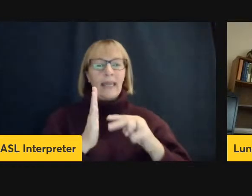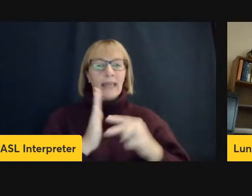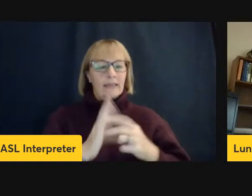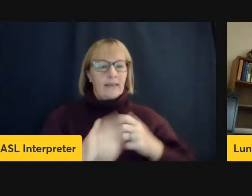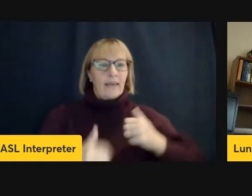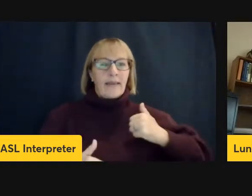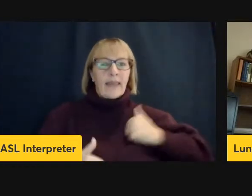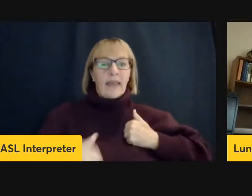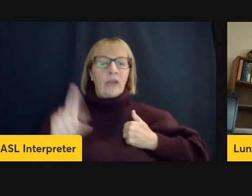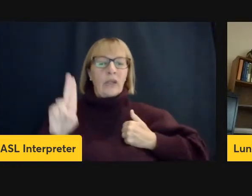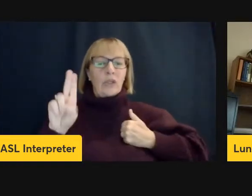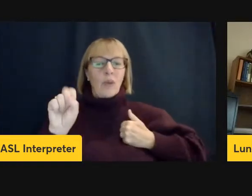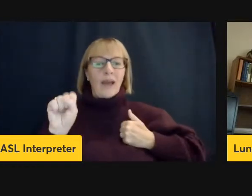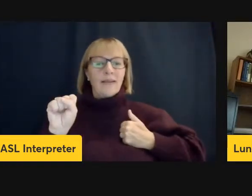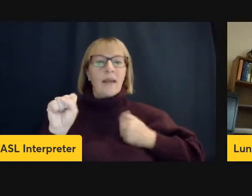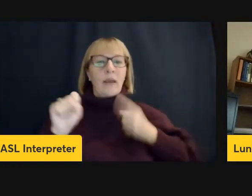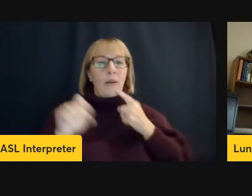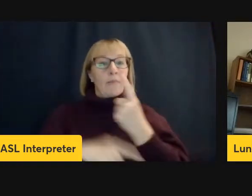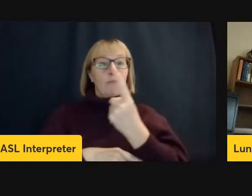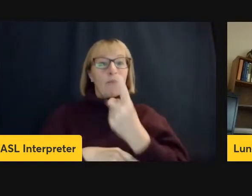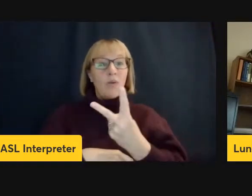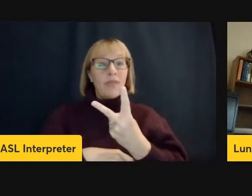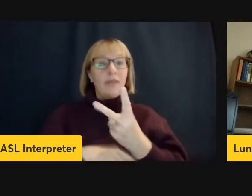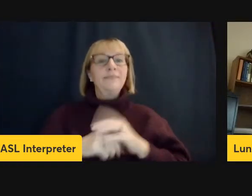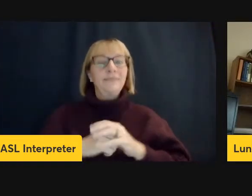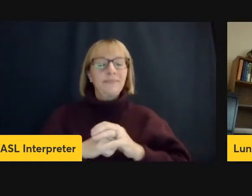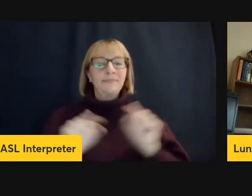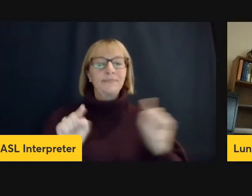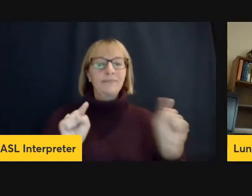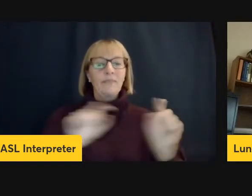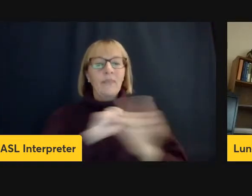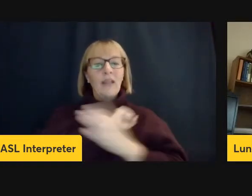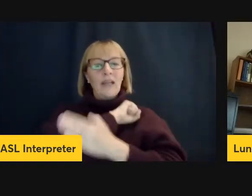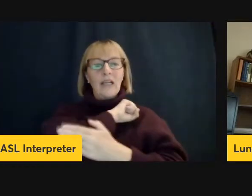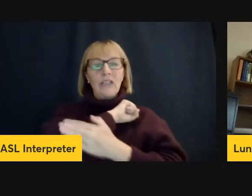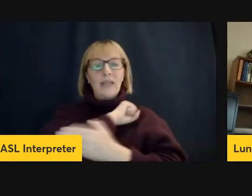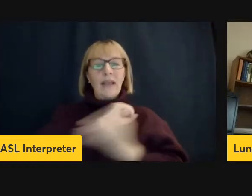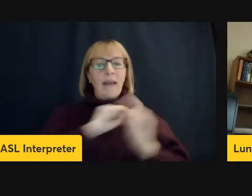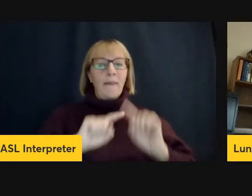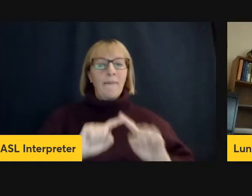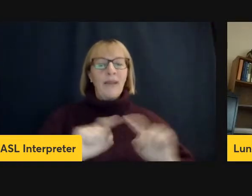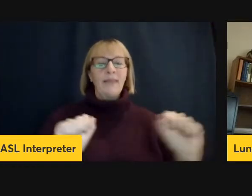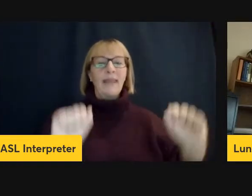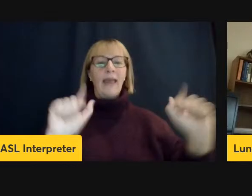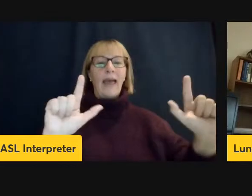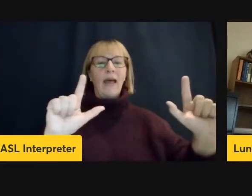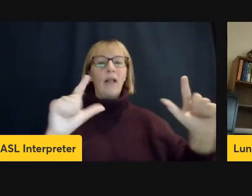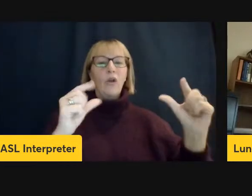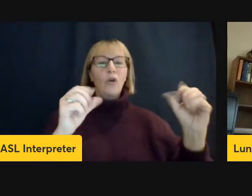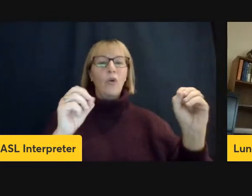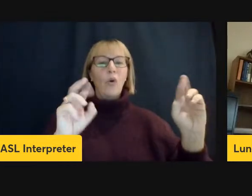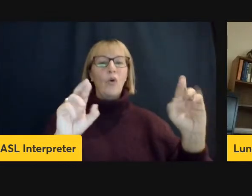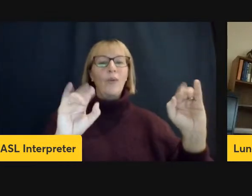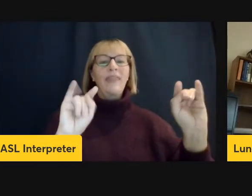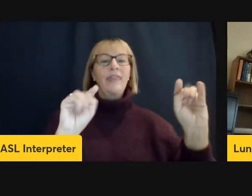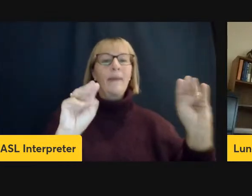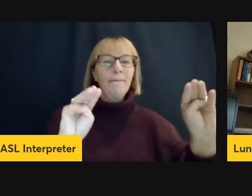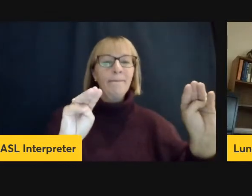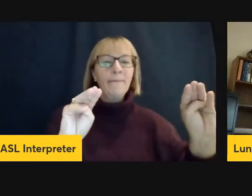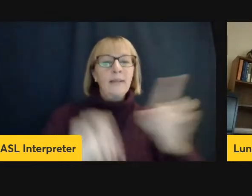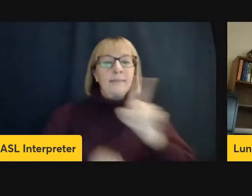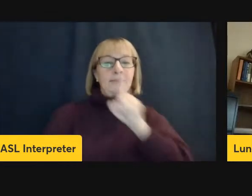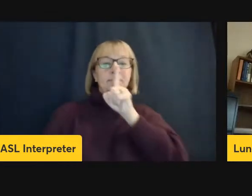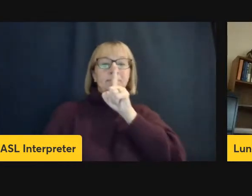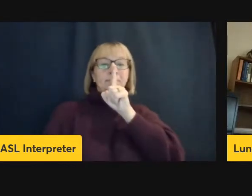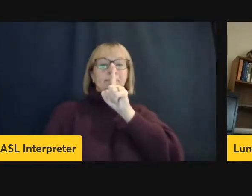borders, is that the algorithm was not explicitly racist. In fact, it didn't mention race, but